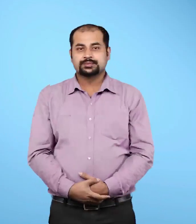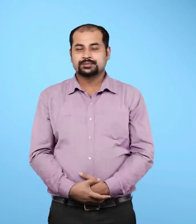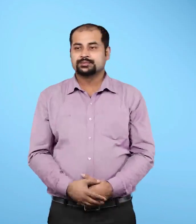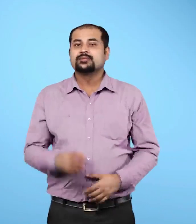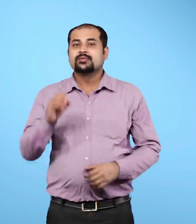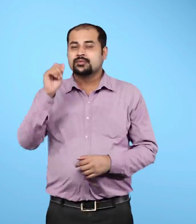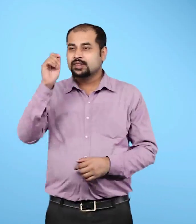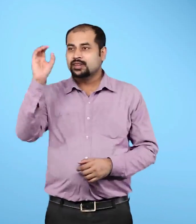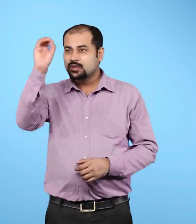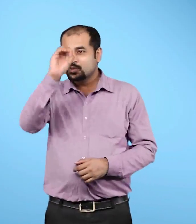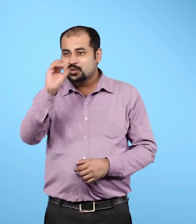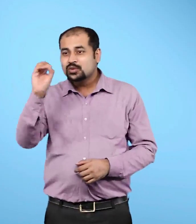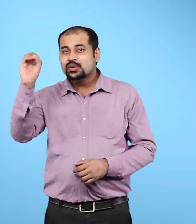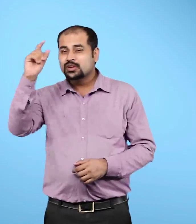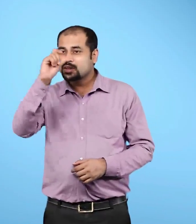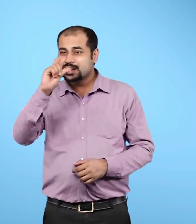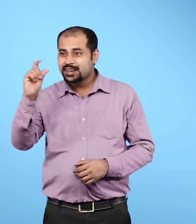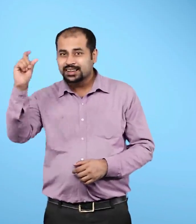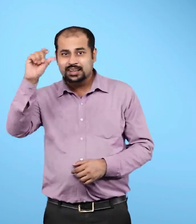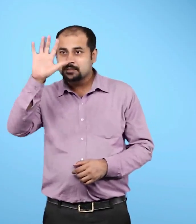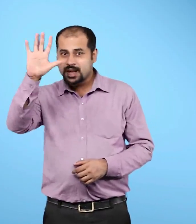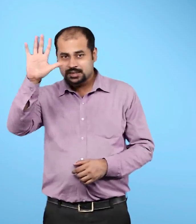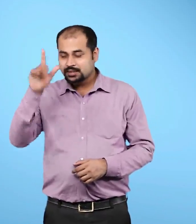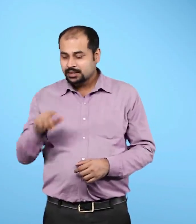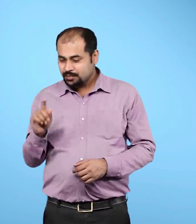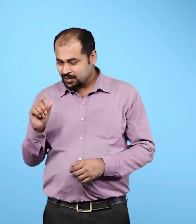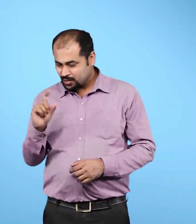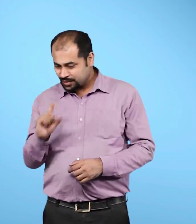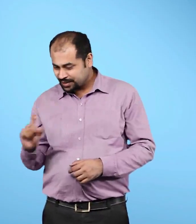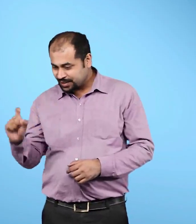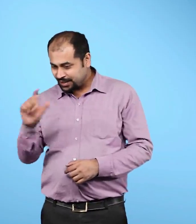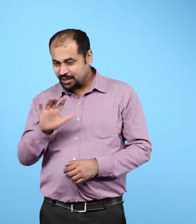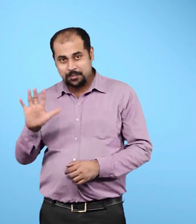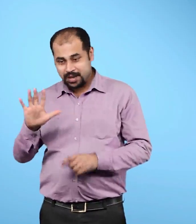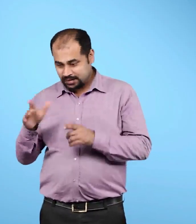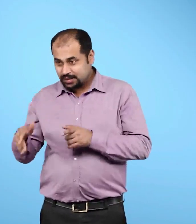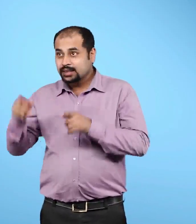The 5 1 rupee coins, both above and below the sleeping line, are